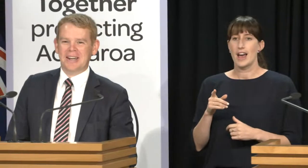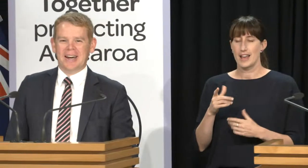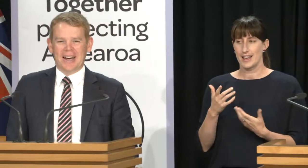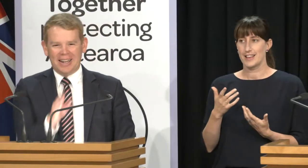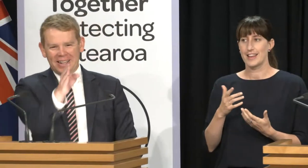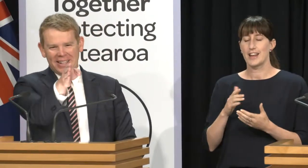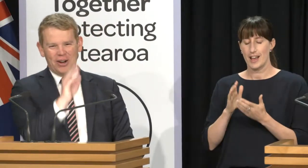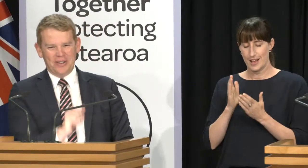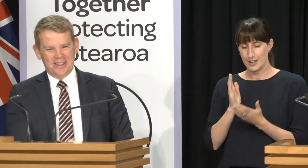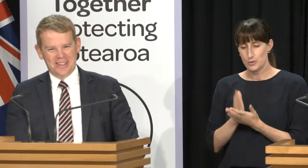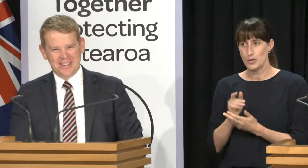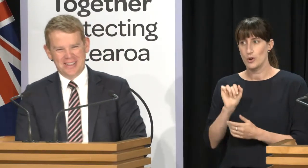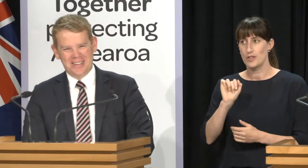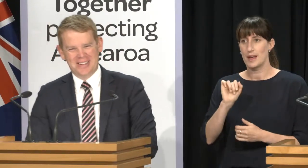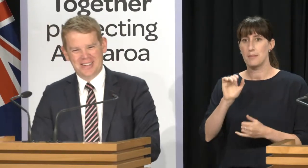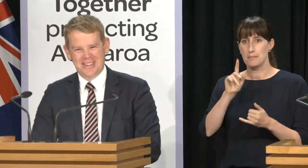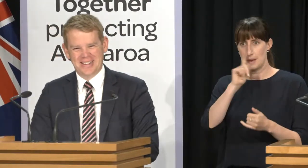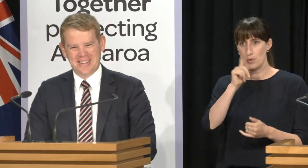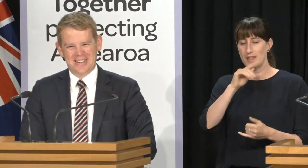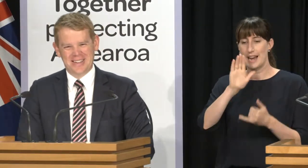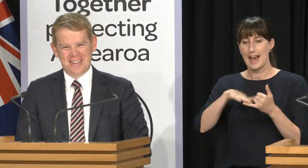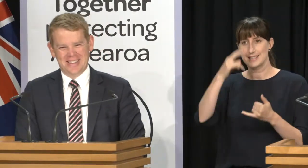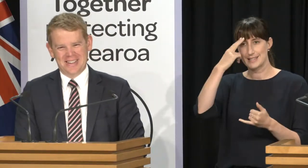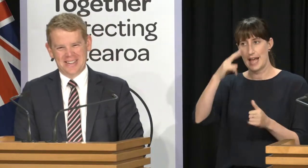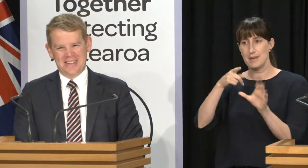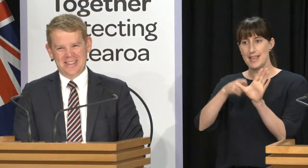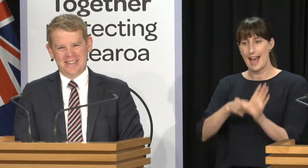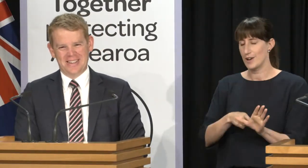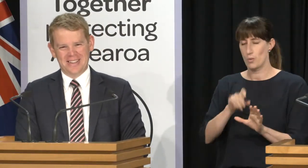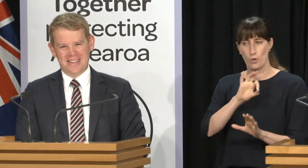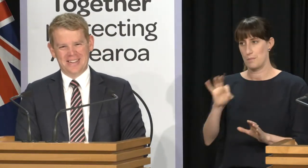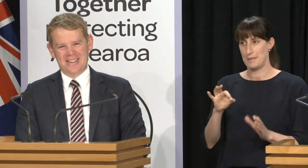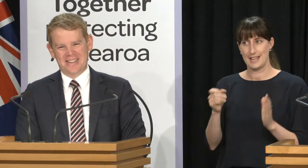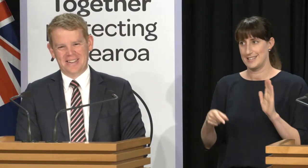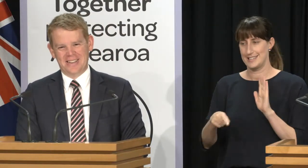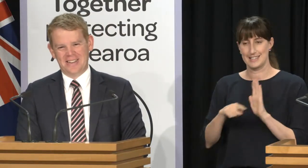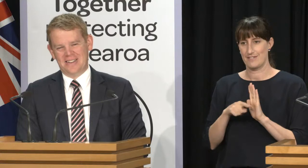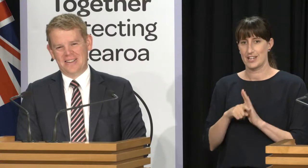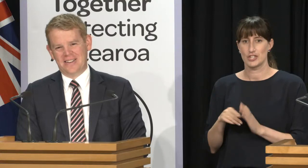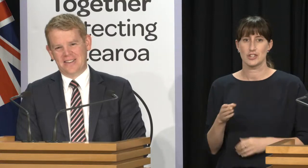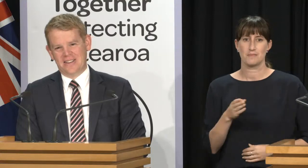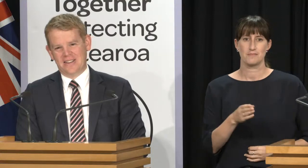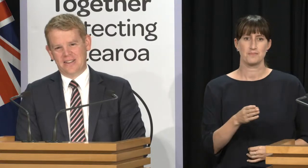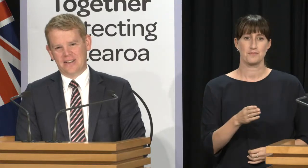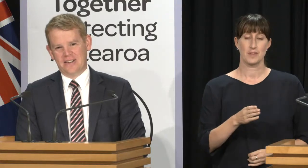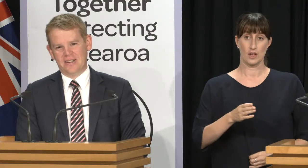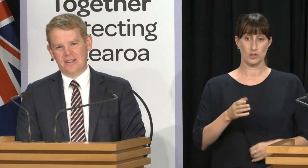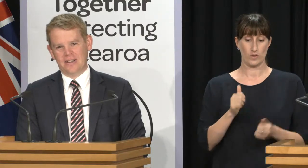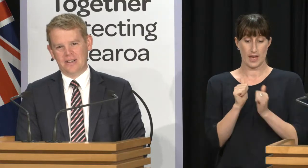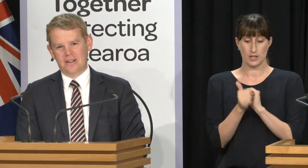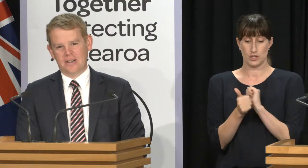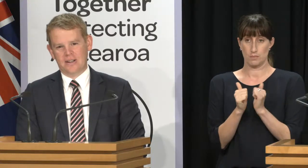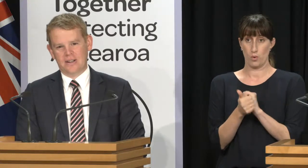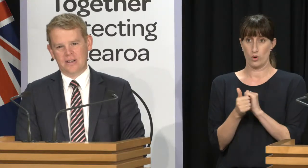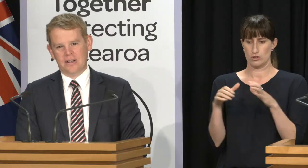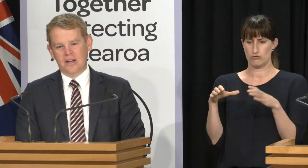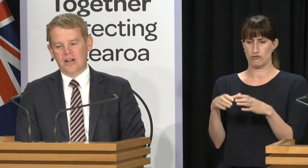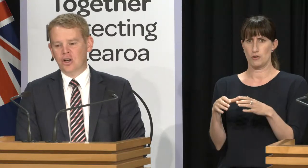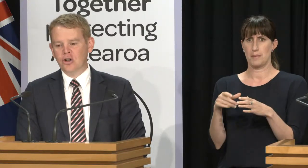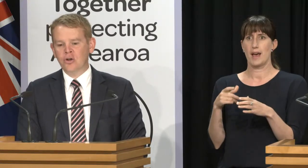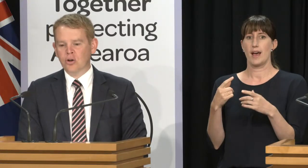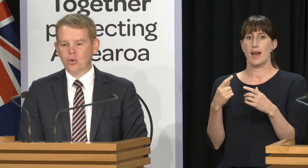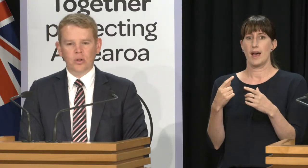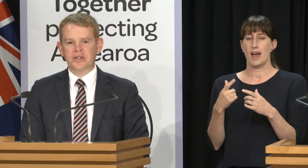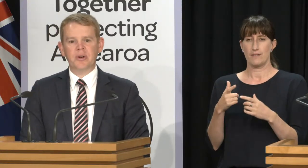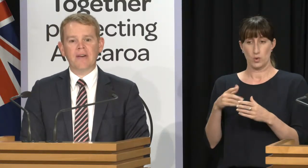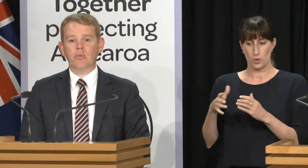alphabet. Question of sports stars. Have you kicked a decision about that down the road because of emerging community sentiment against